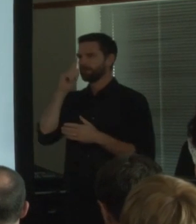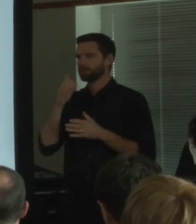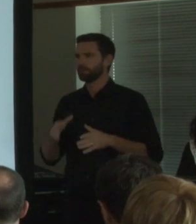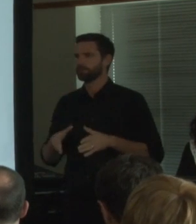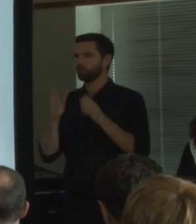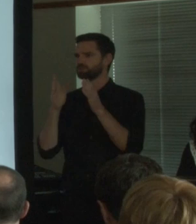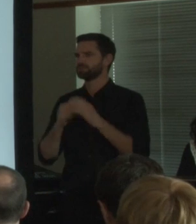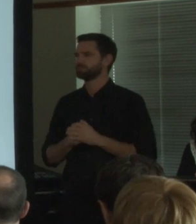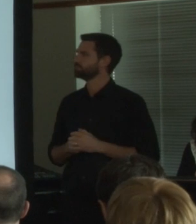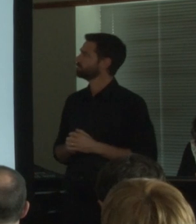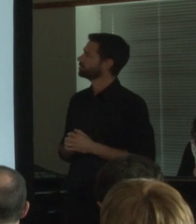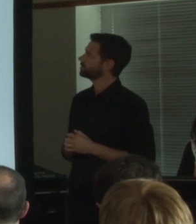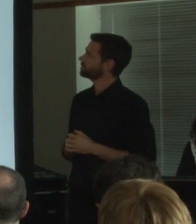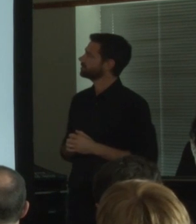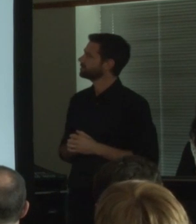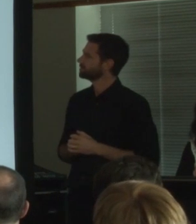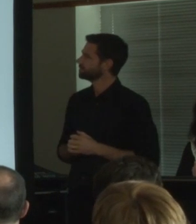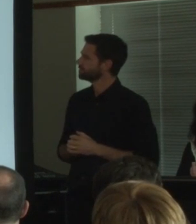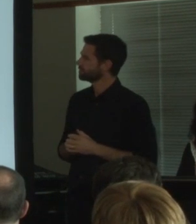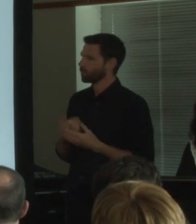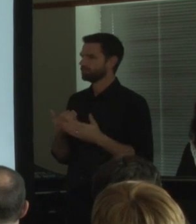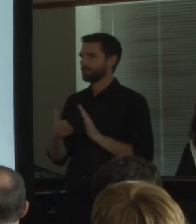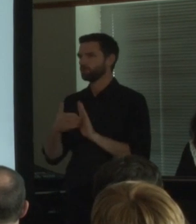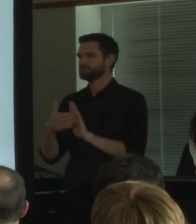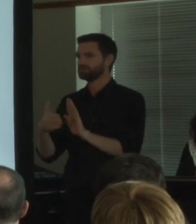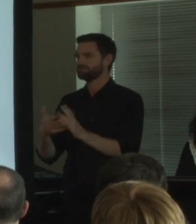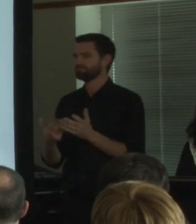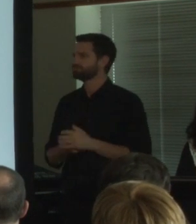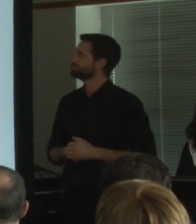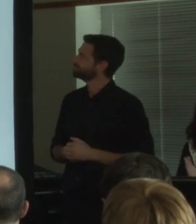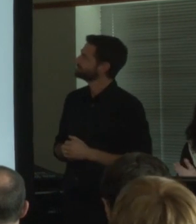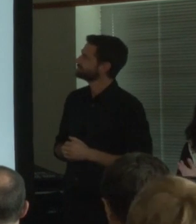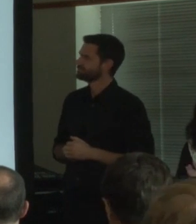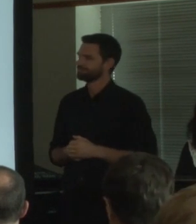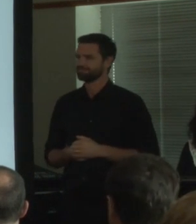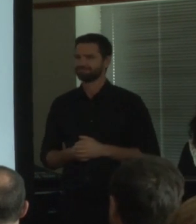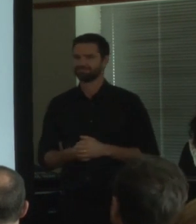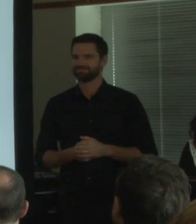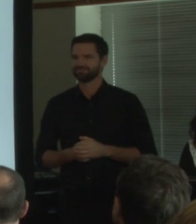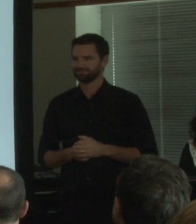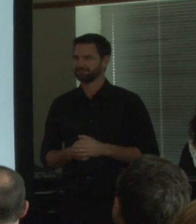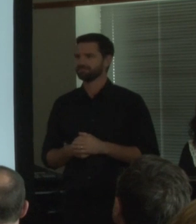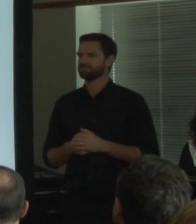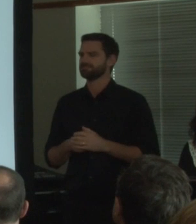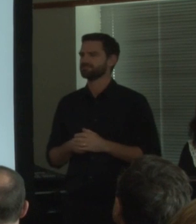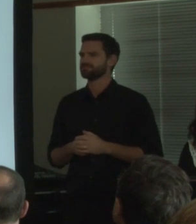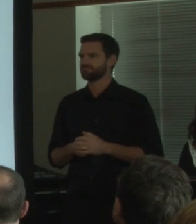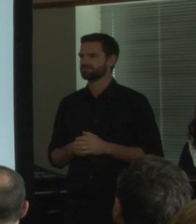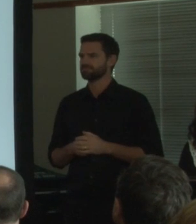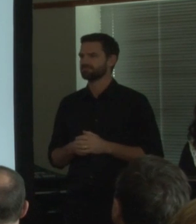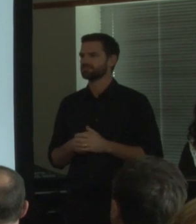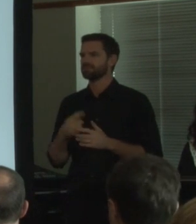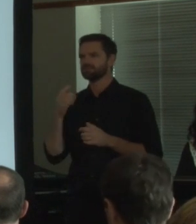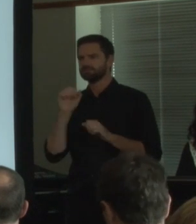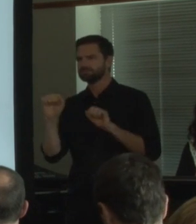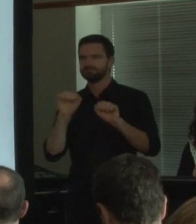developed whereby we wanted to tell stories. It started off with all of our ethnic and other communities, and we said, how do we tell those